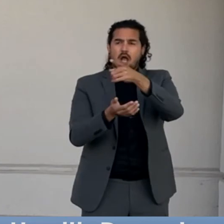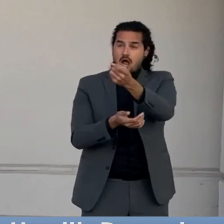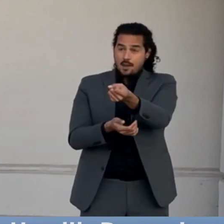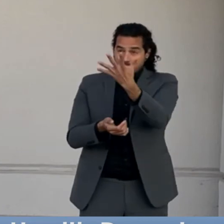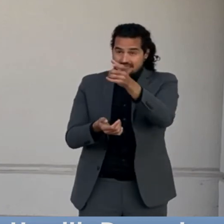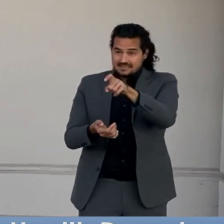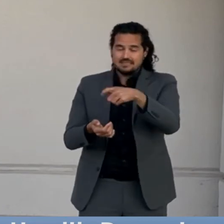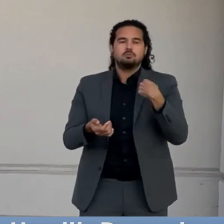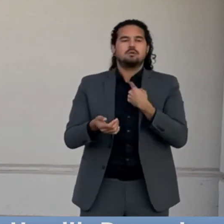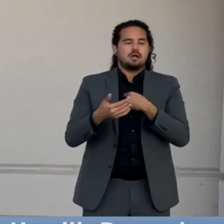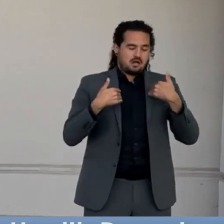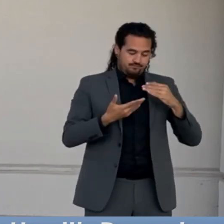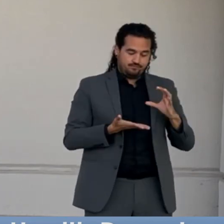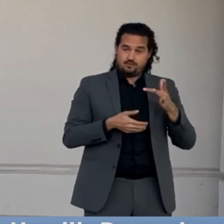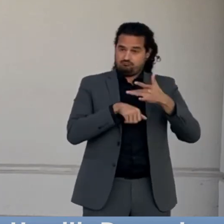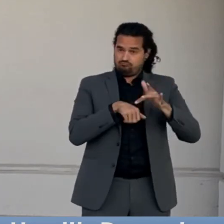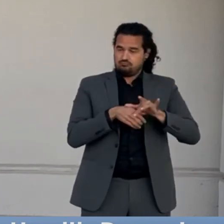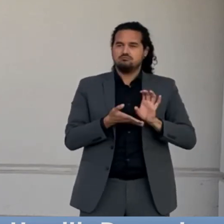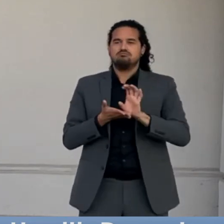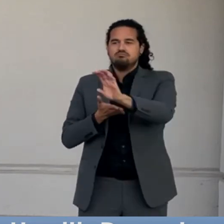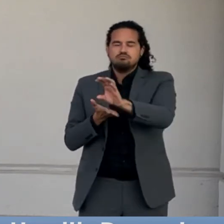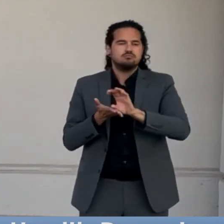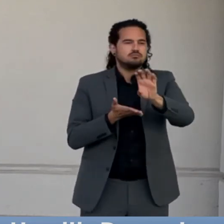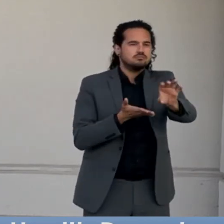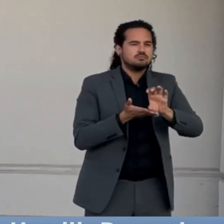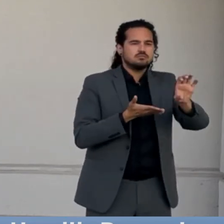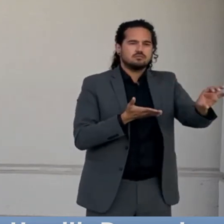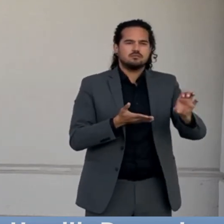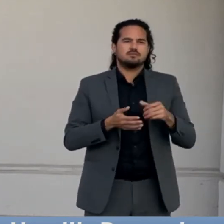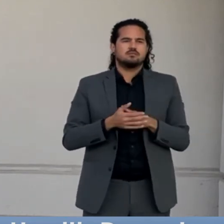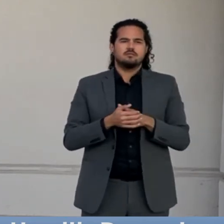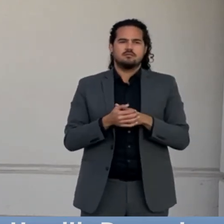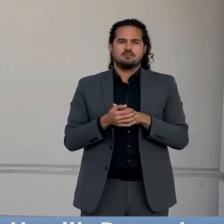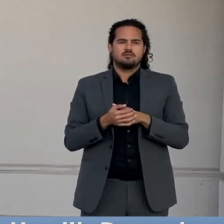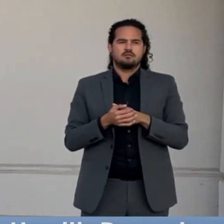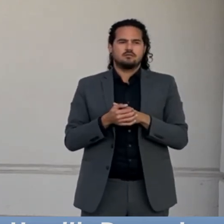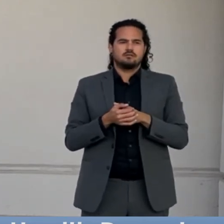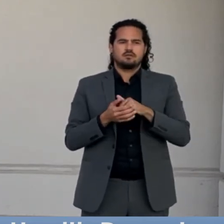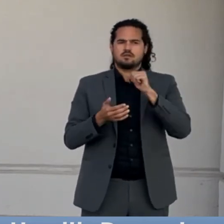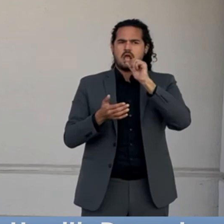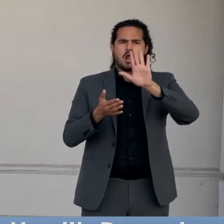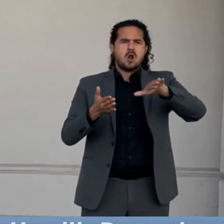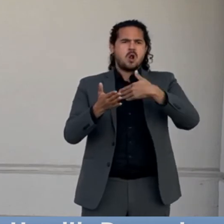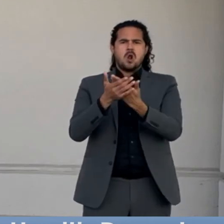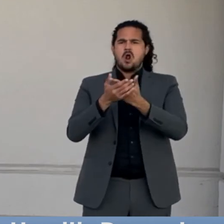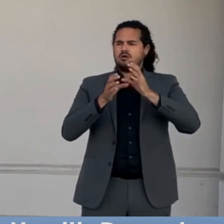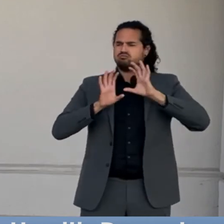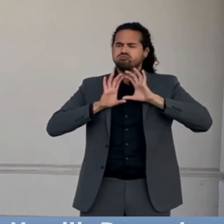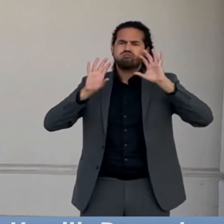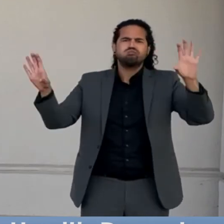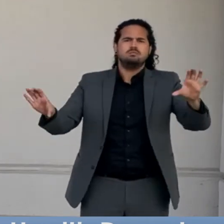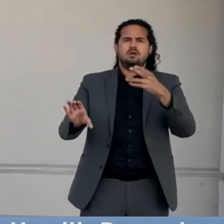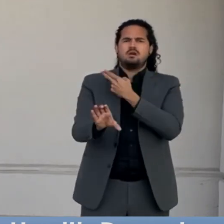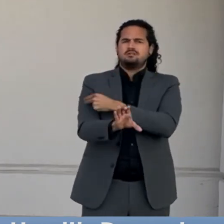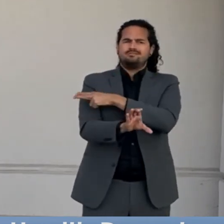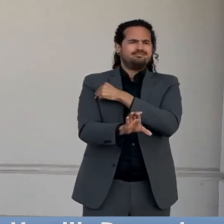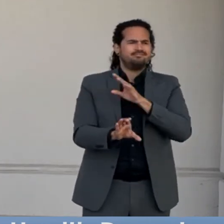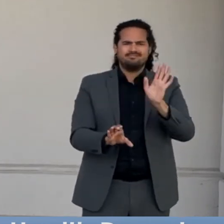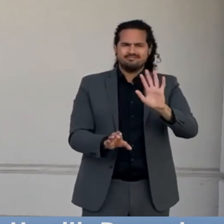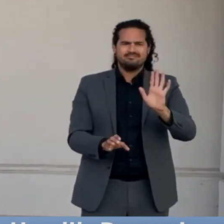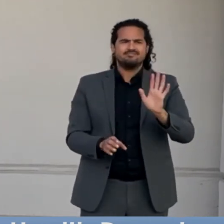fulfill all of the needs of all of the hospitals on this first round, and that will happen over subsequent weeks. Dr.